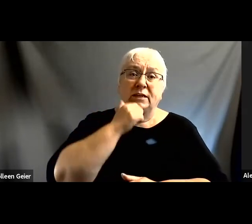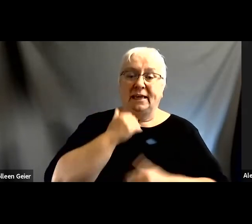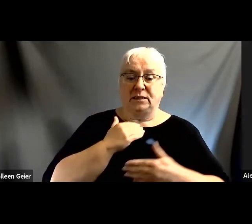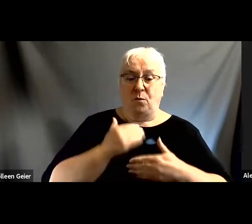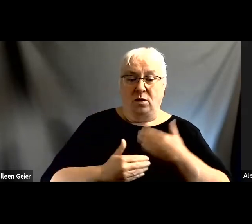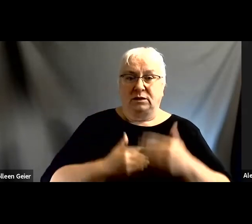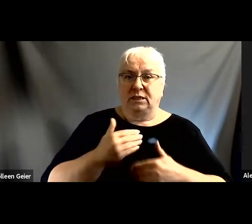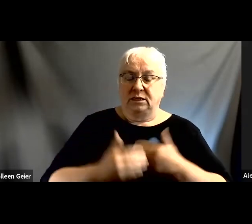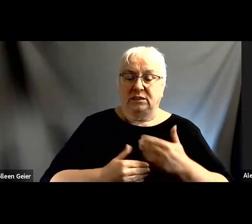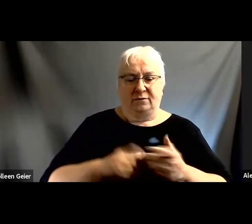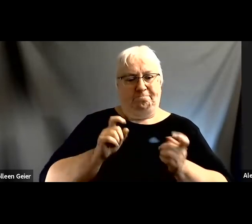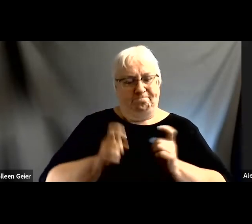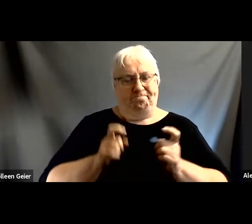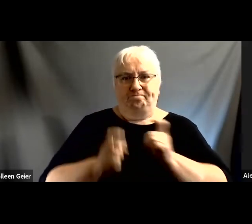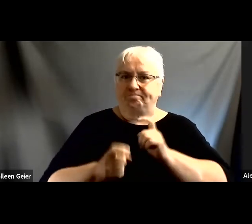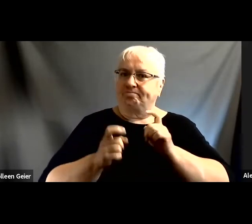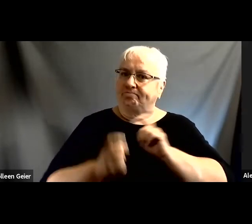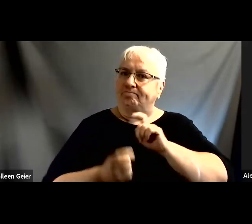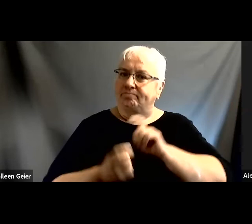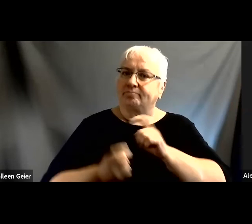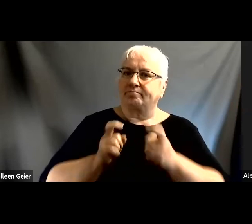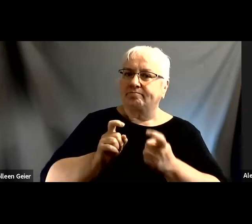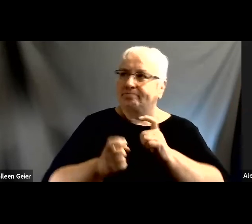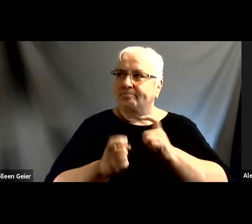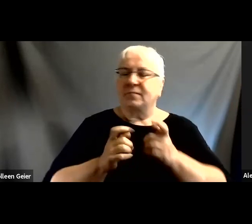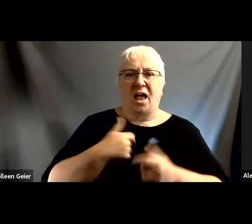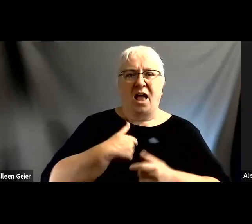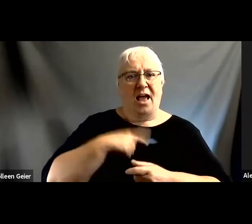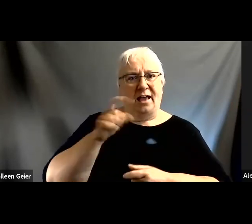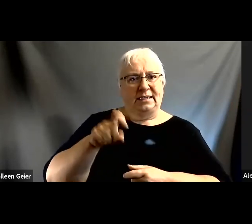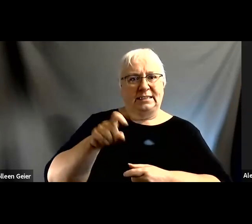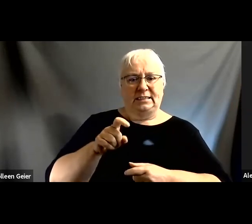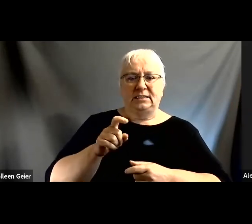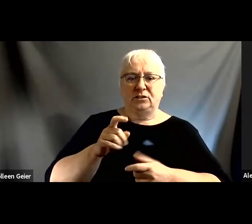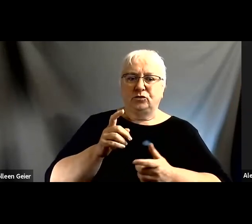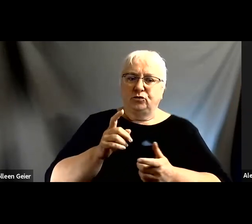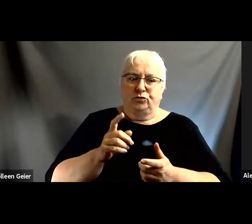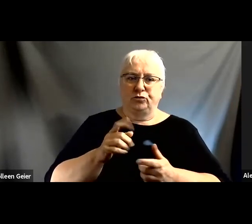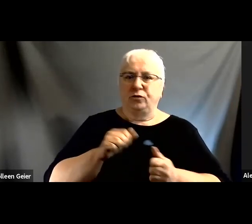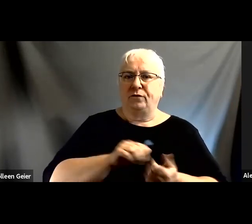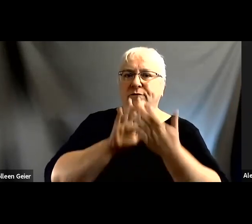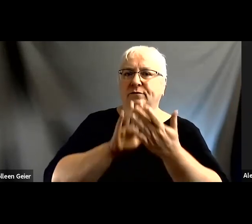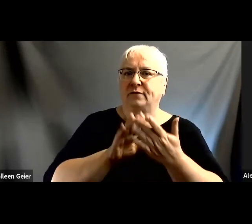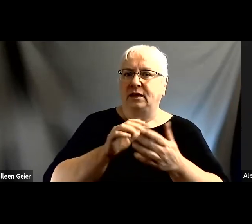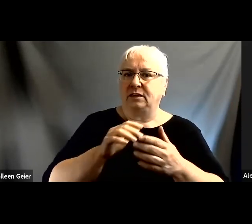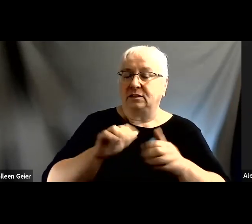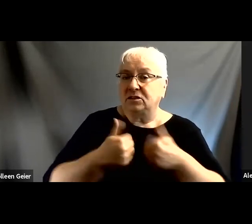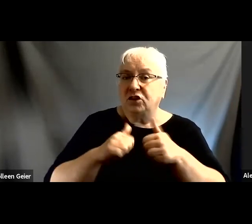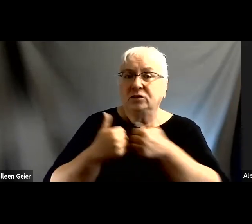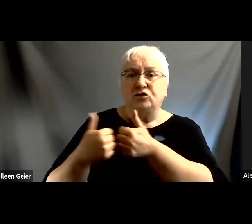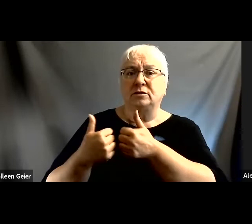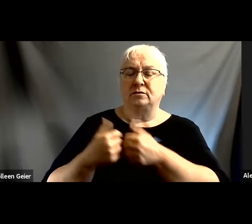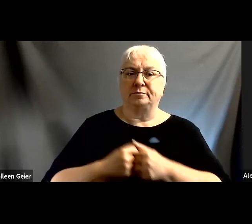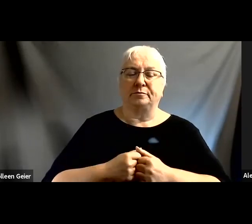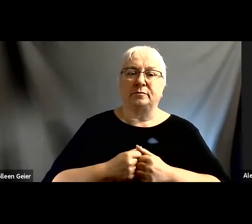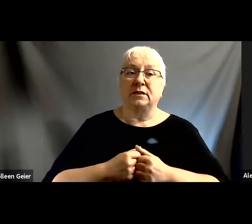of adapting and adjusting, that I need to adapt and adjust to any challenge that is put before me.